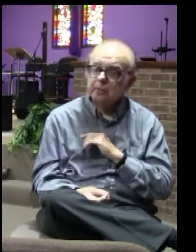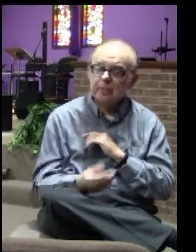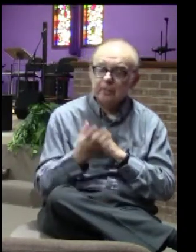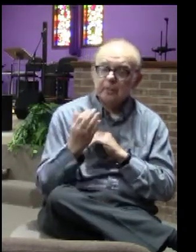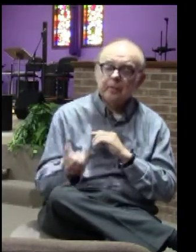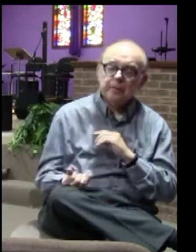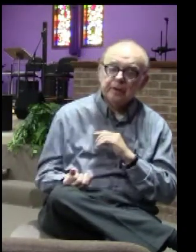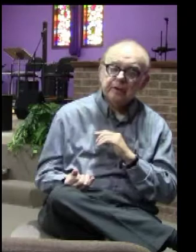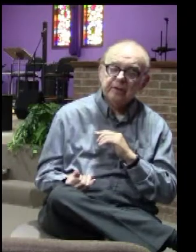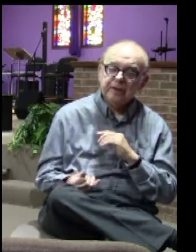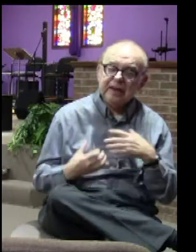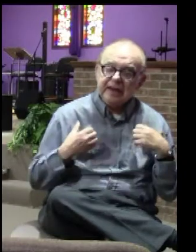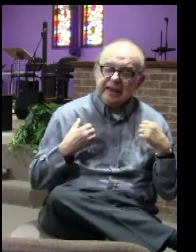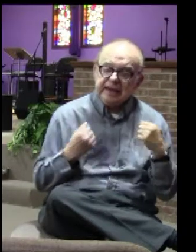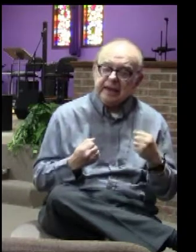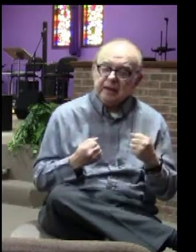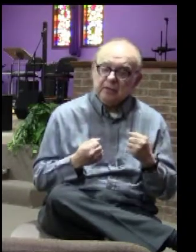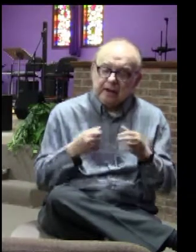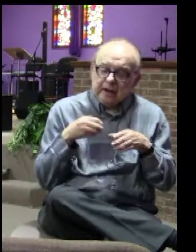because they've healed here,